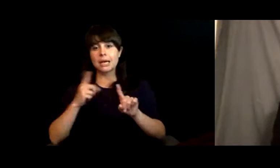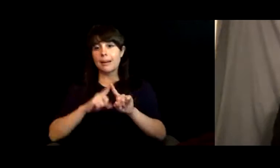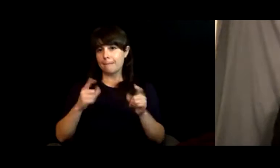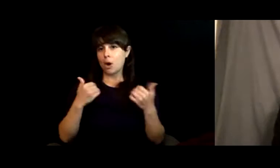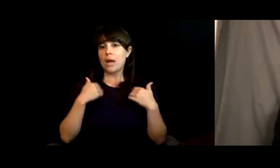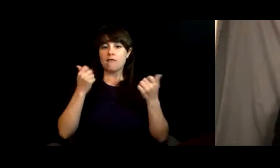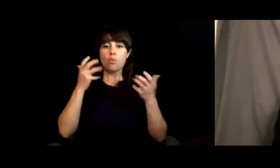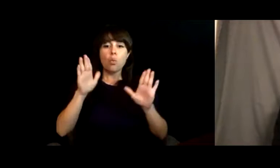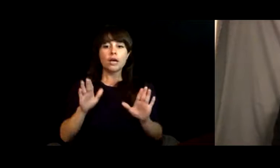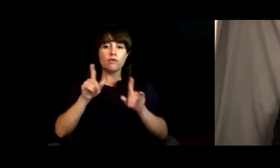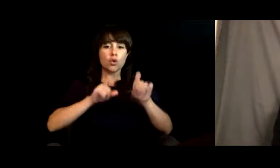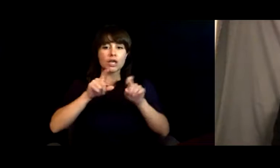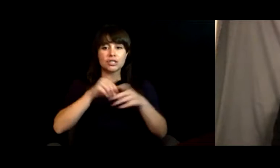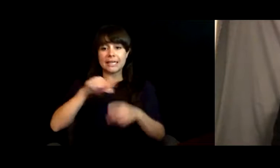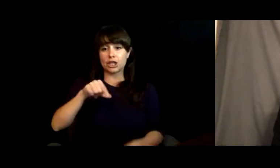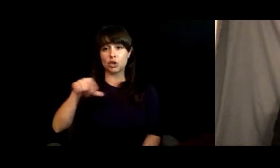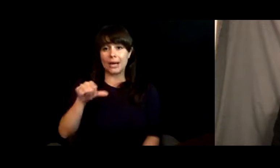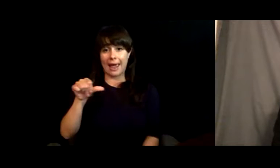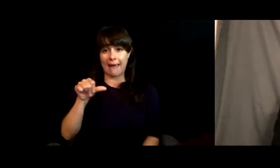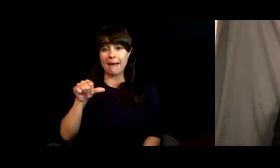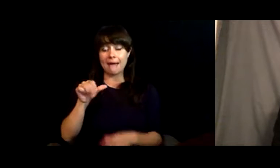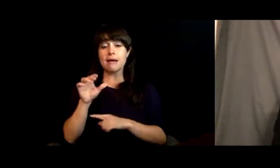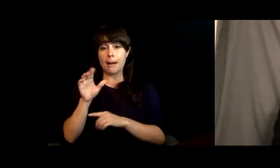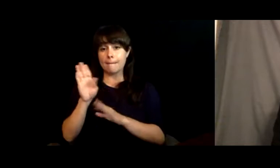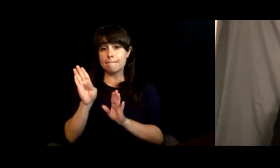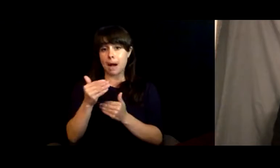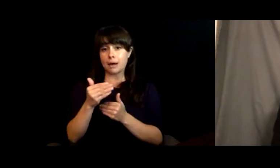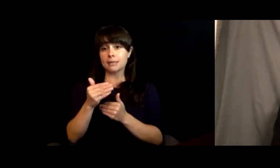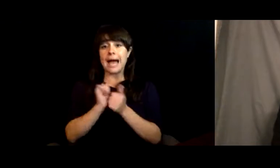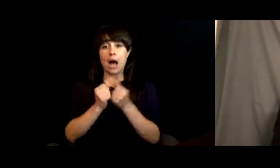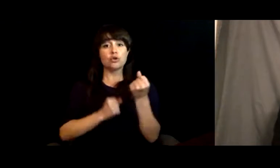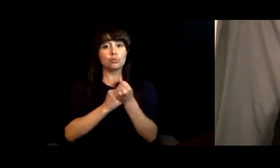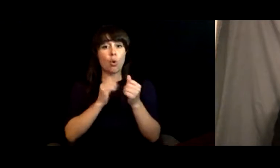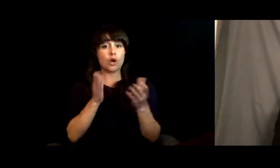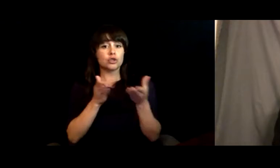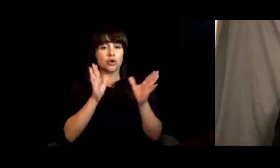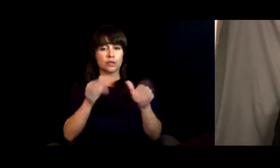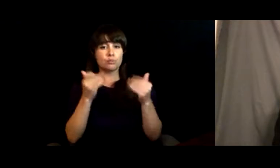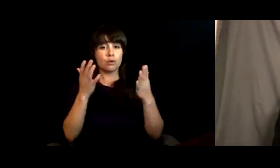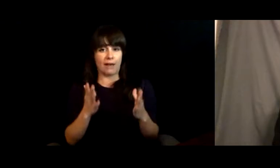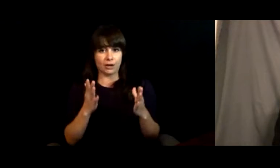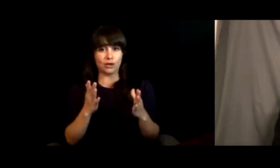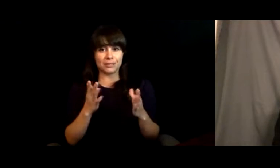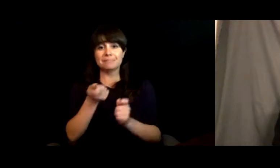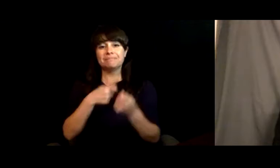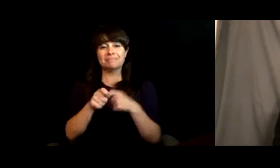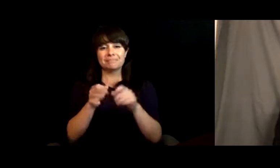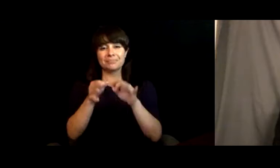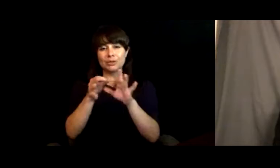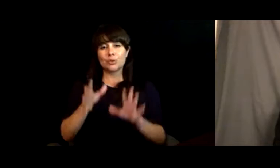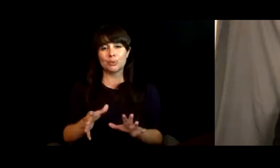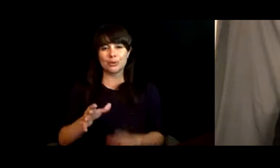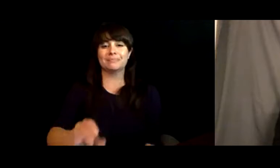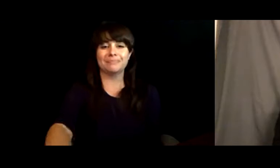in the Q&A box about how we make sure we support our service providers who are asking to survive on Medicaid dollars, also navigate